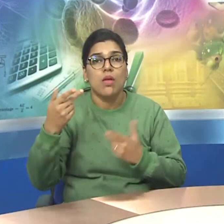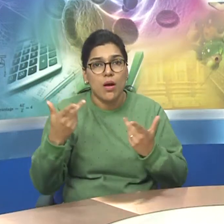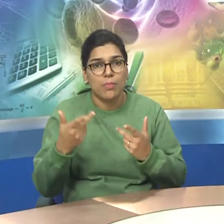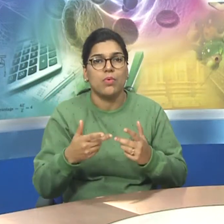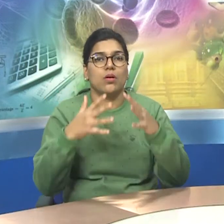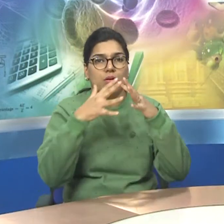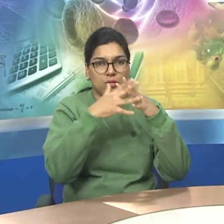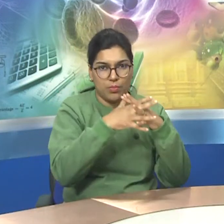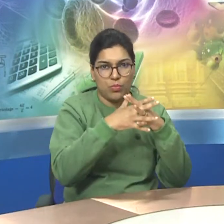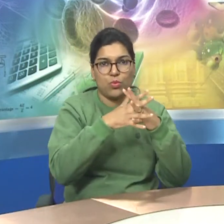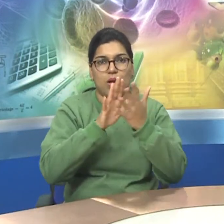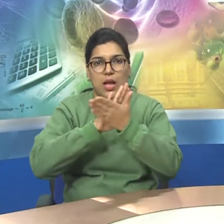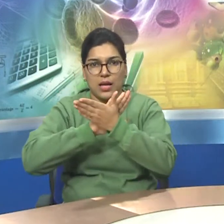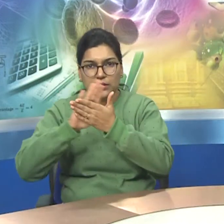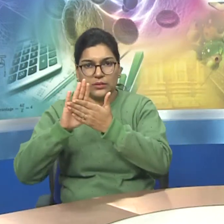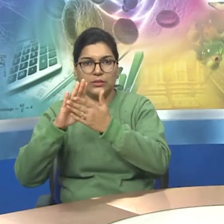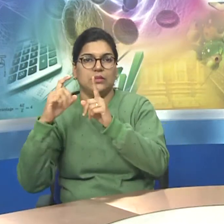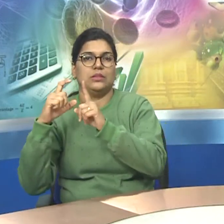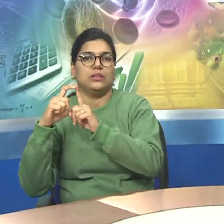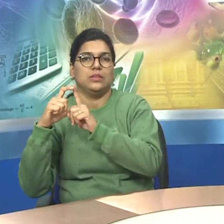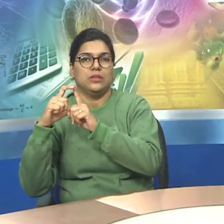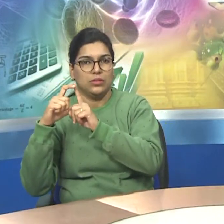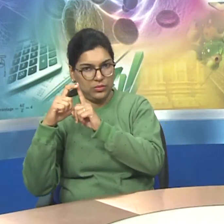William Henry Davies.